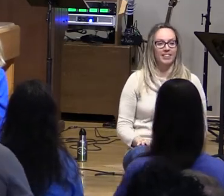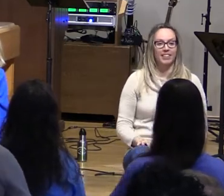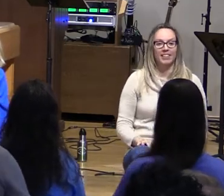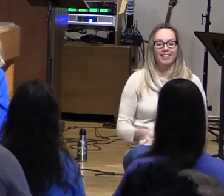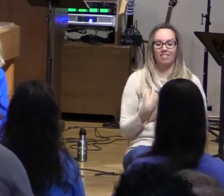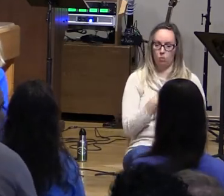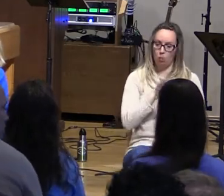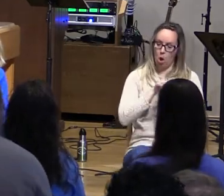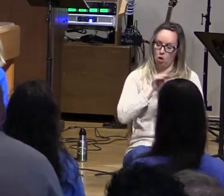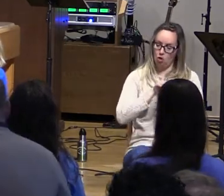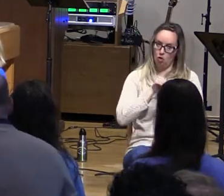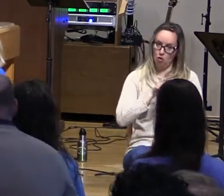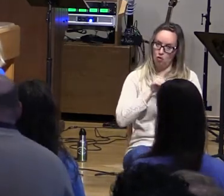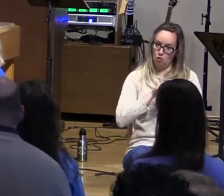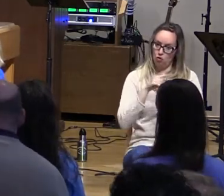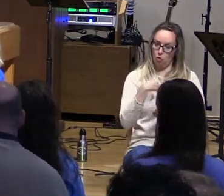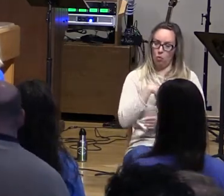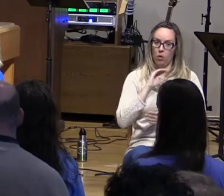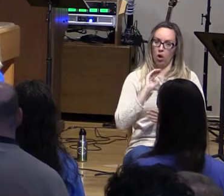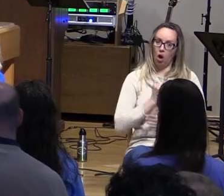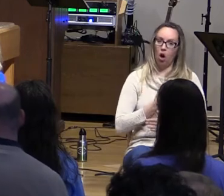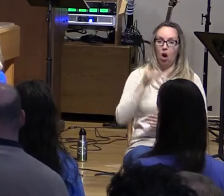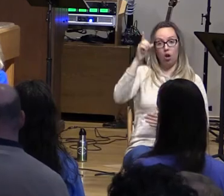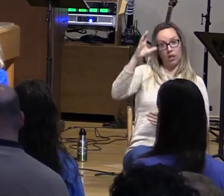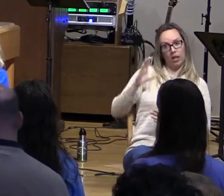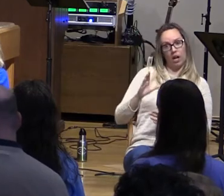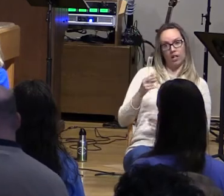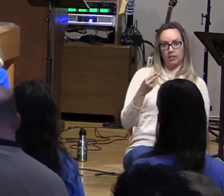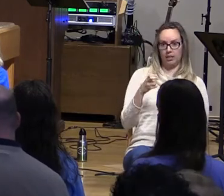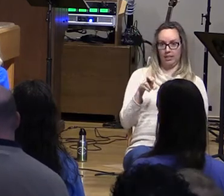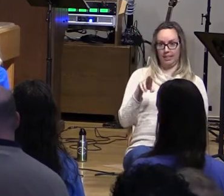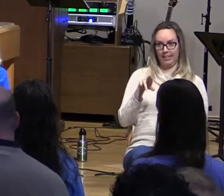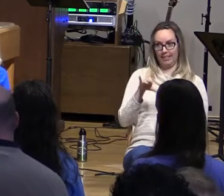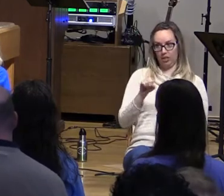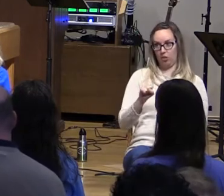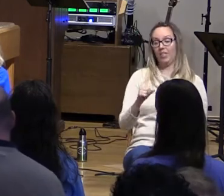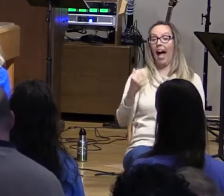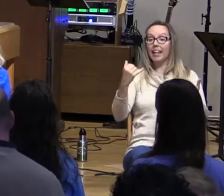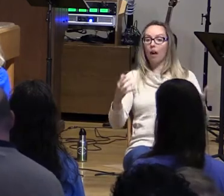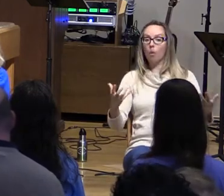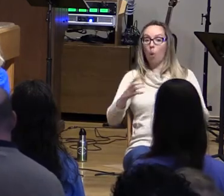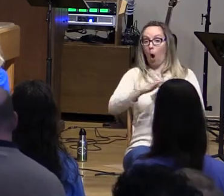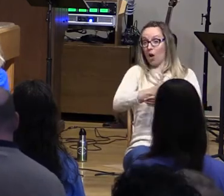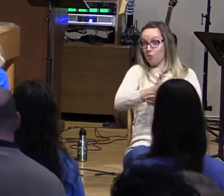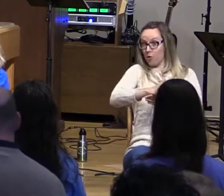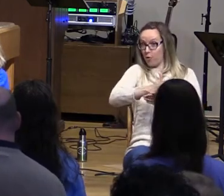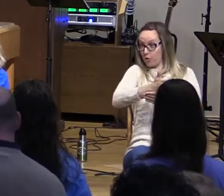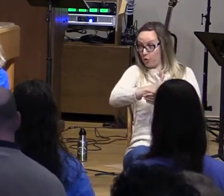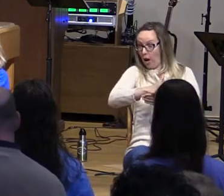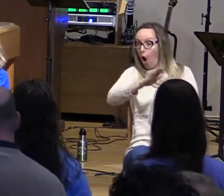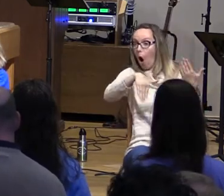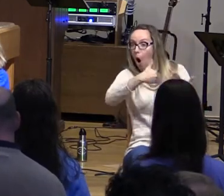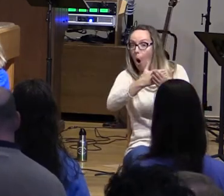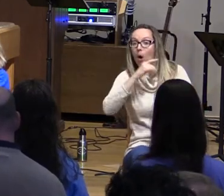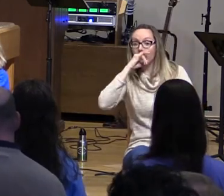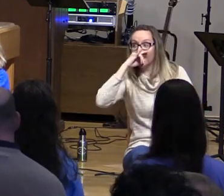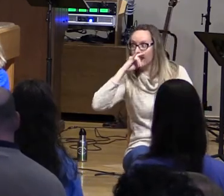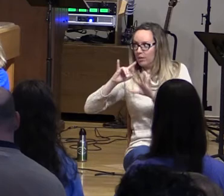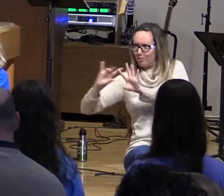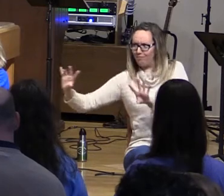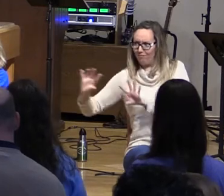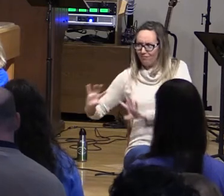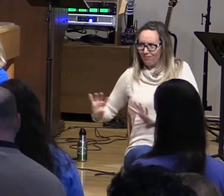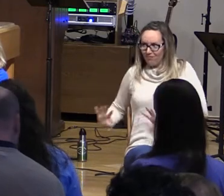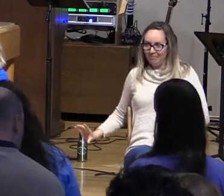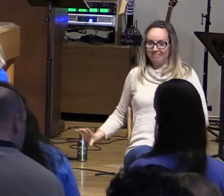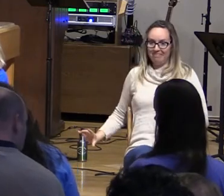We learned that we were all God's heroes, and they want to share a song with you. So if all of the kids, you don't have to have participated